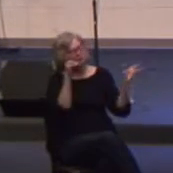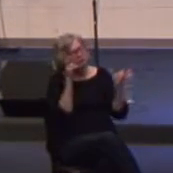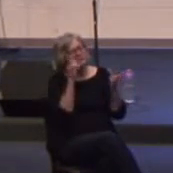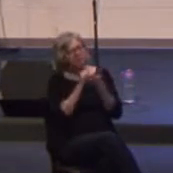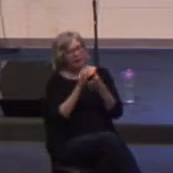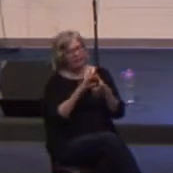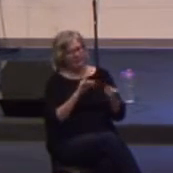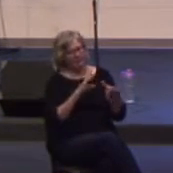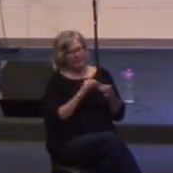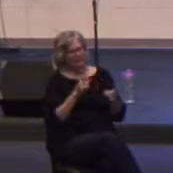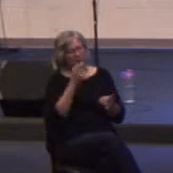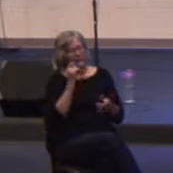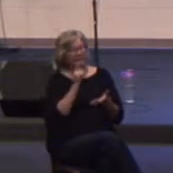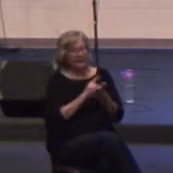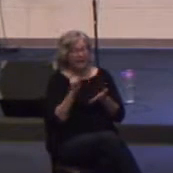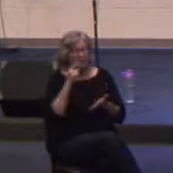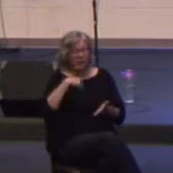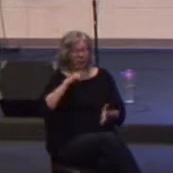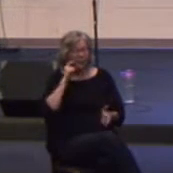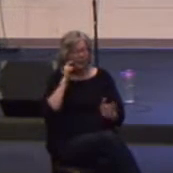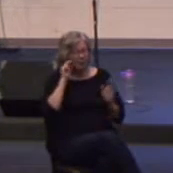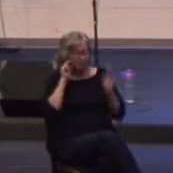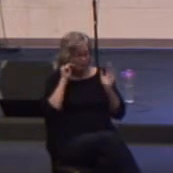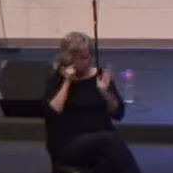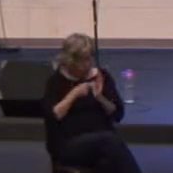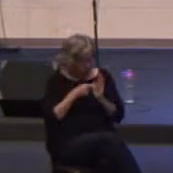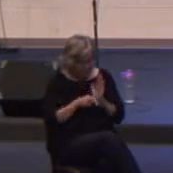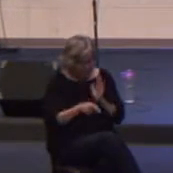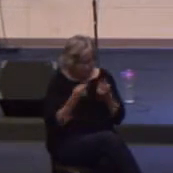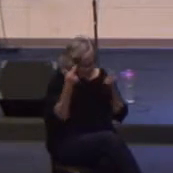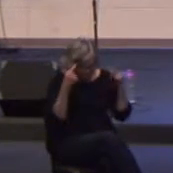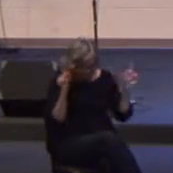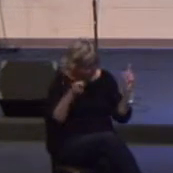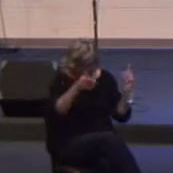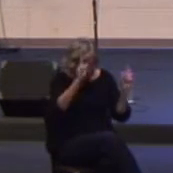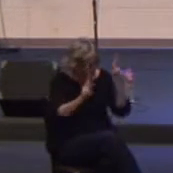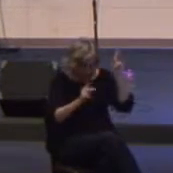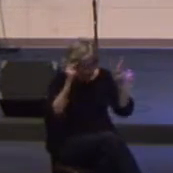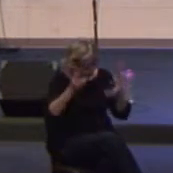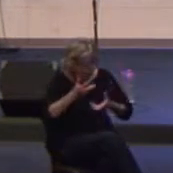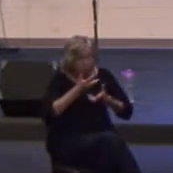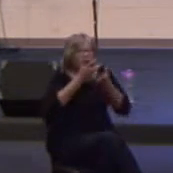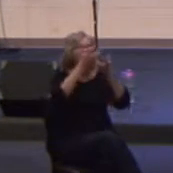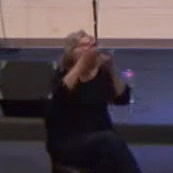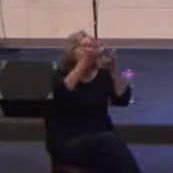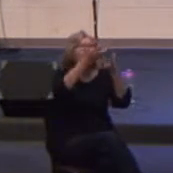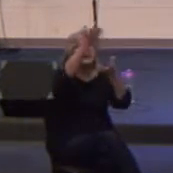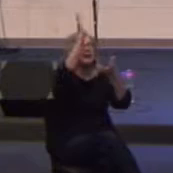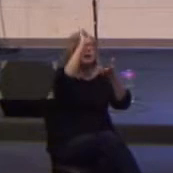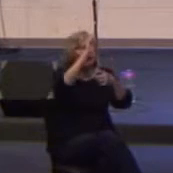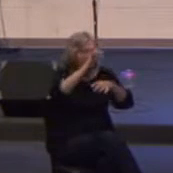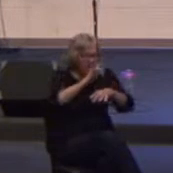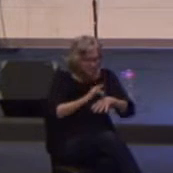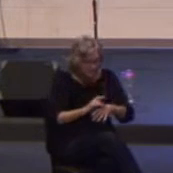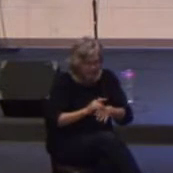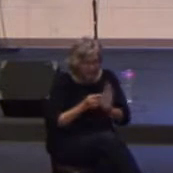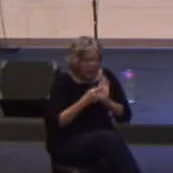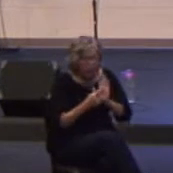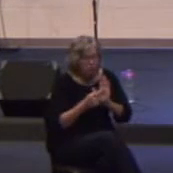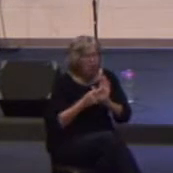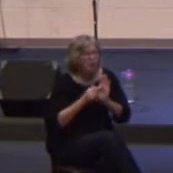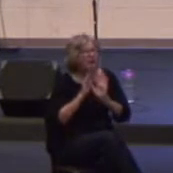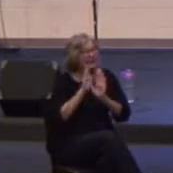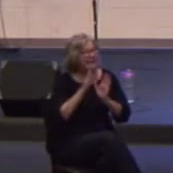when we looked at the moment of the Exodus, when finally God's people had cried out for help. God had came down and demonstrated his presence in